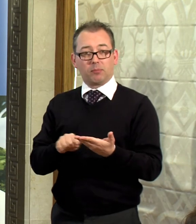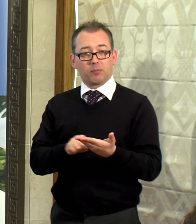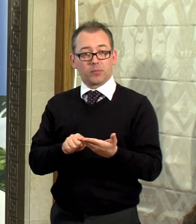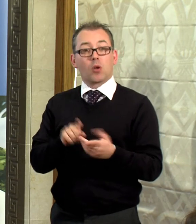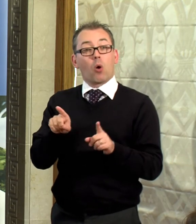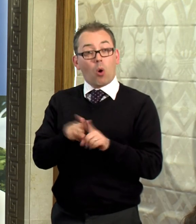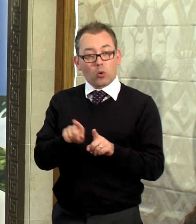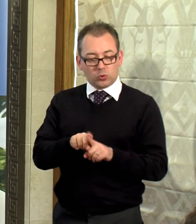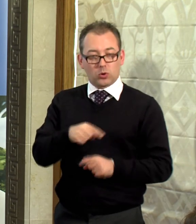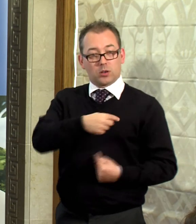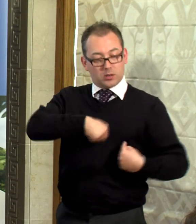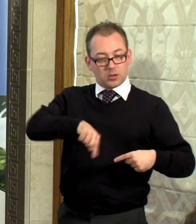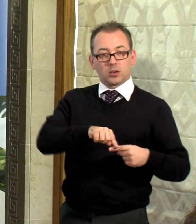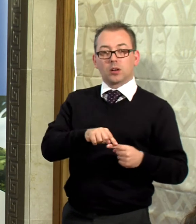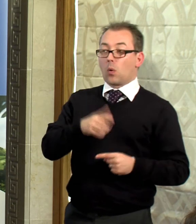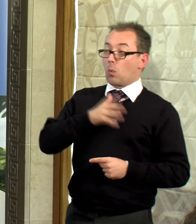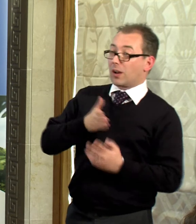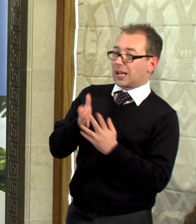users of access facilities.